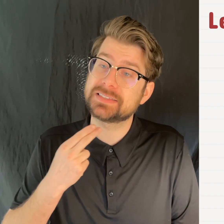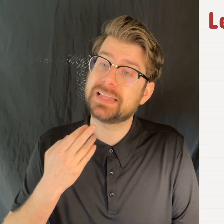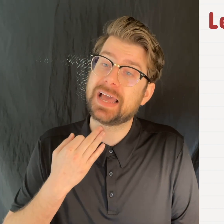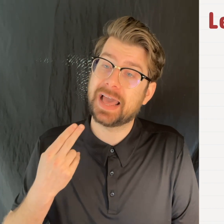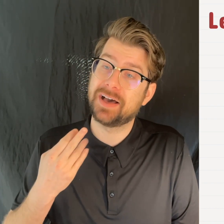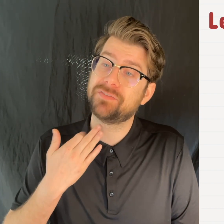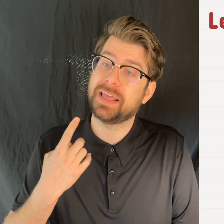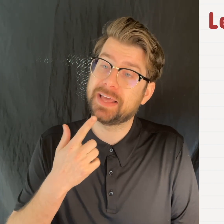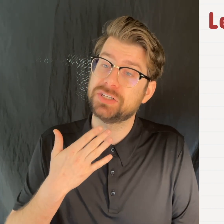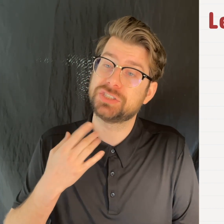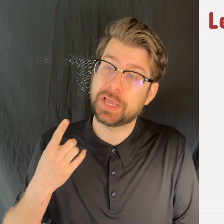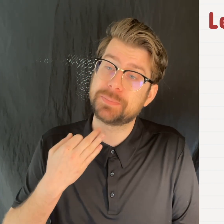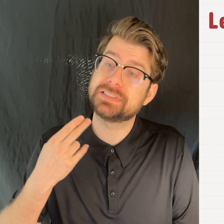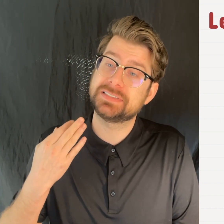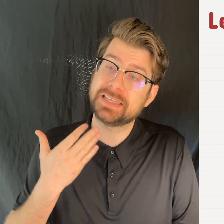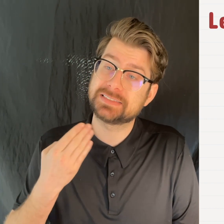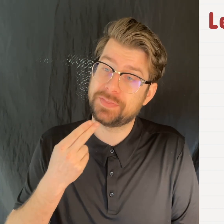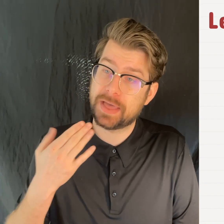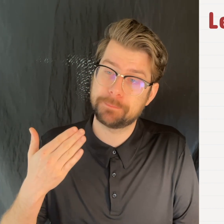that have hand shape 6 in them.